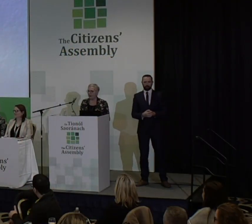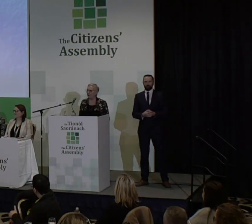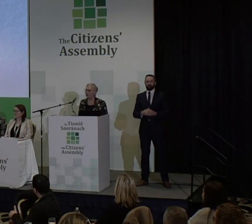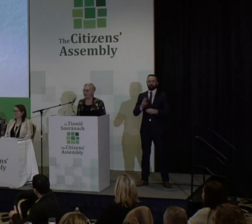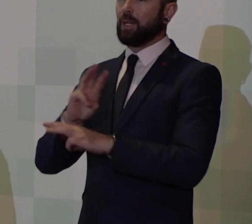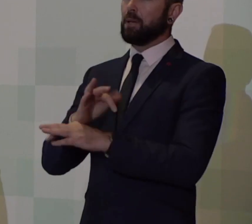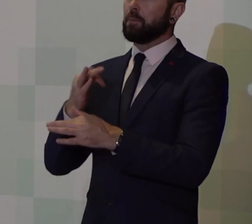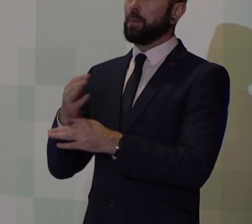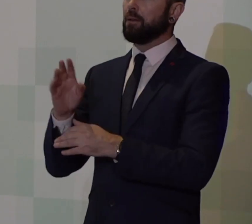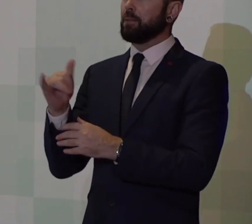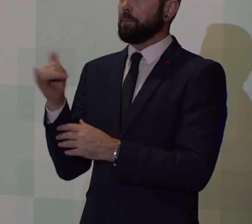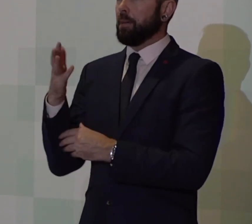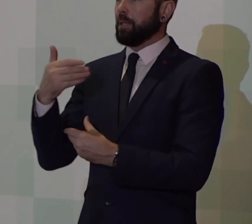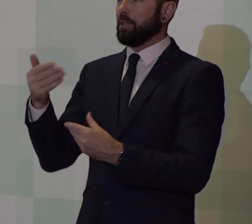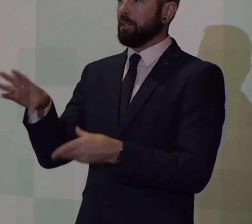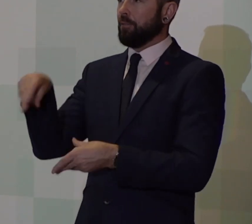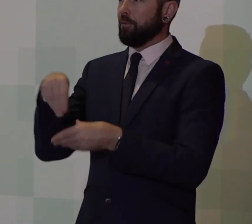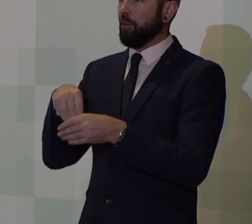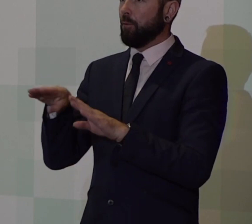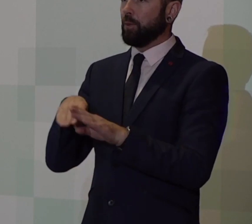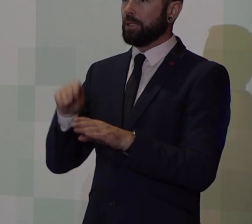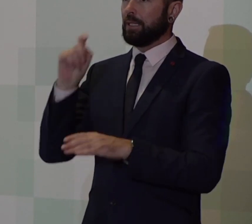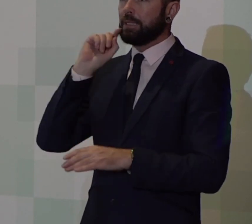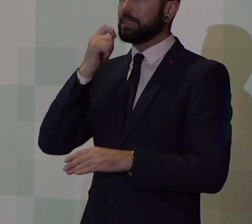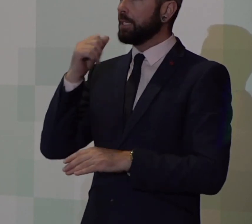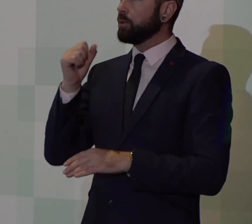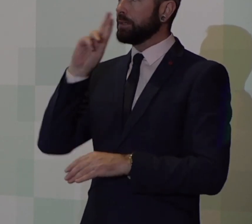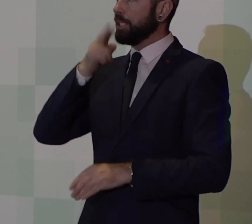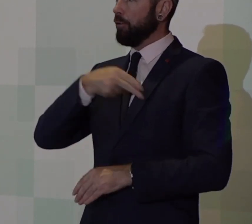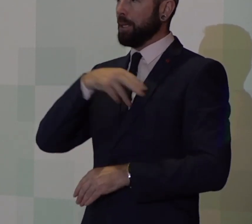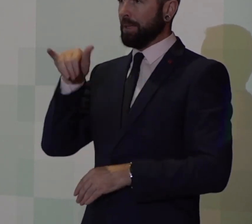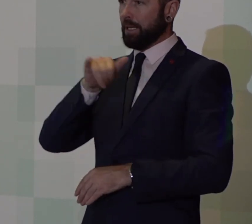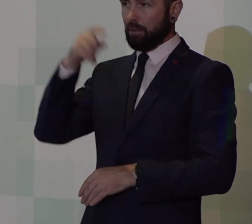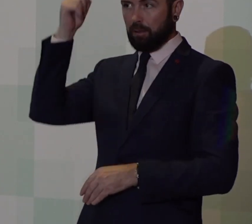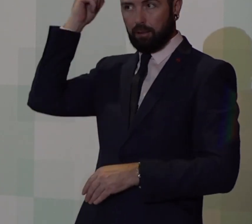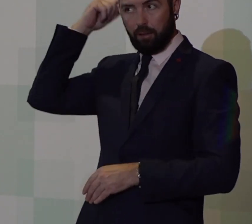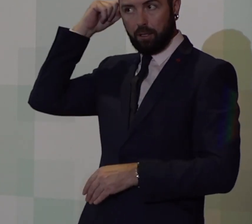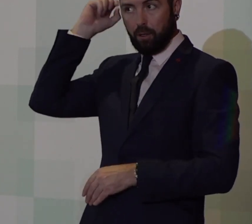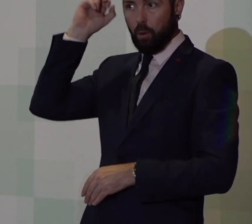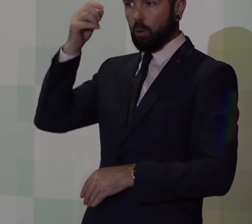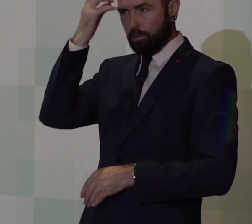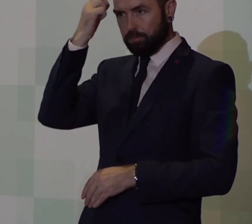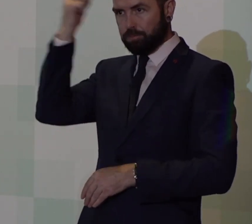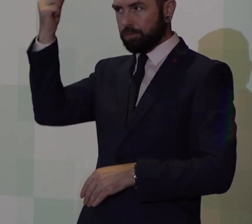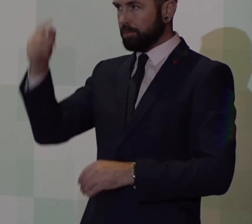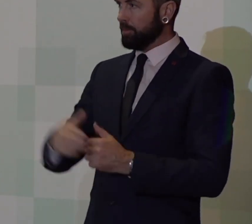Parents may participate in sex role stereotyping either consciously or unconsciously. For some parents, it's important that